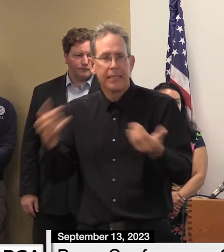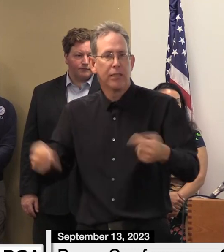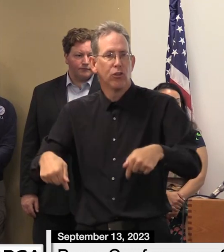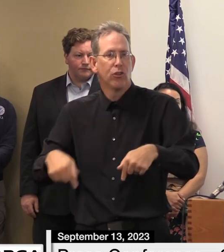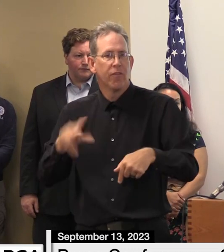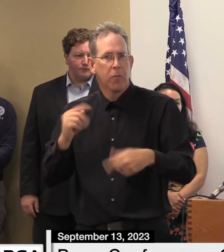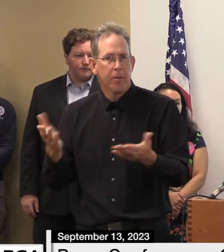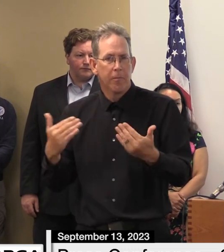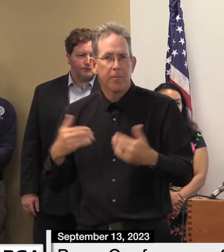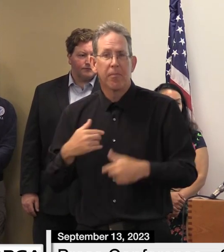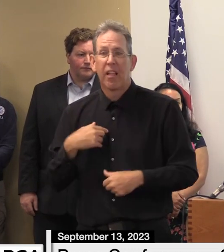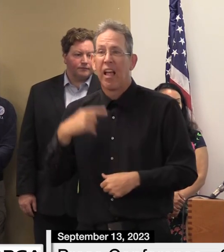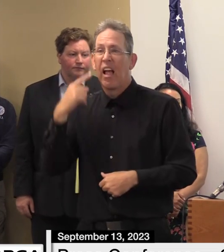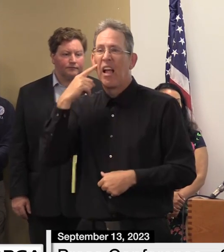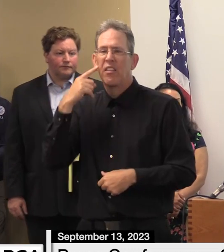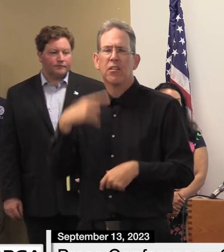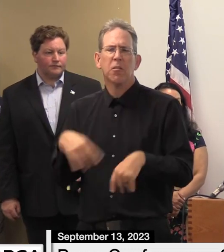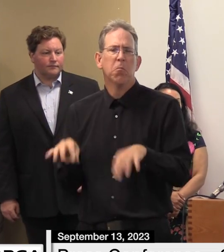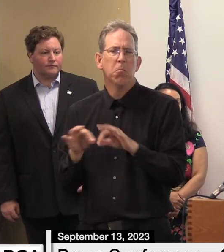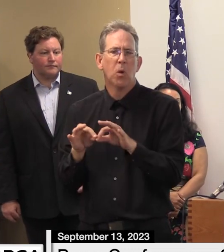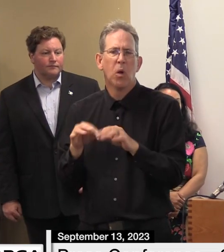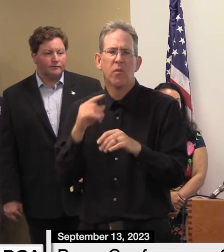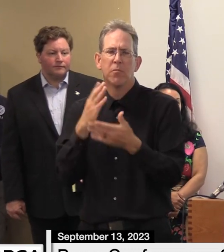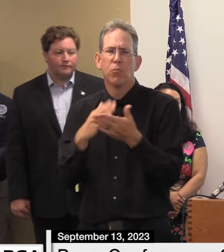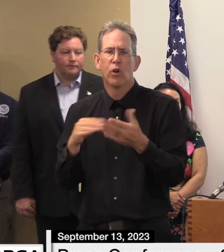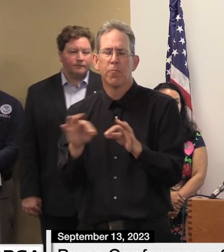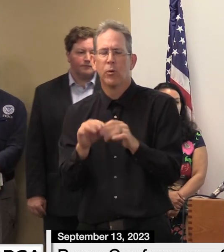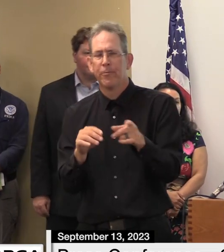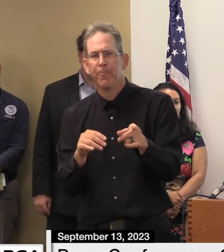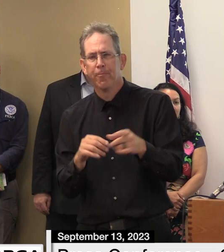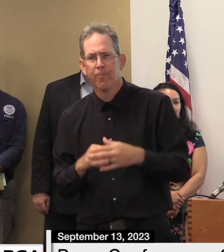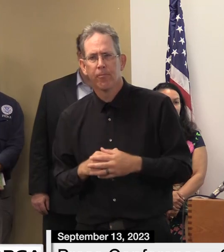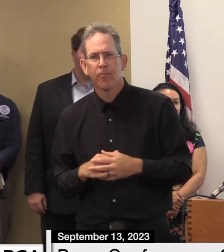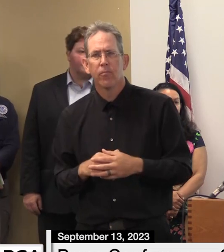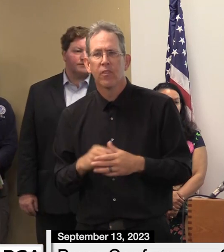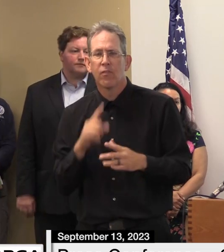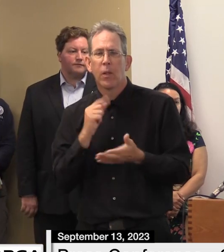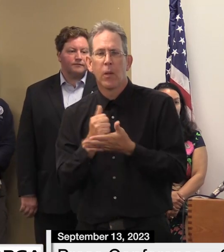I think this is going to be an important piece of that, and it's been very helpful.